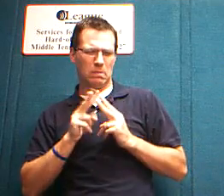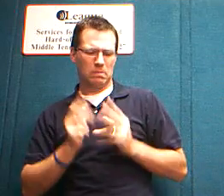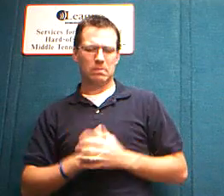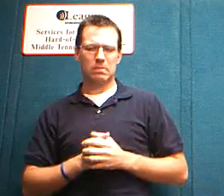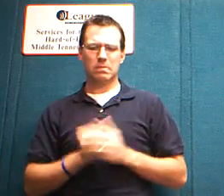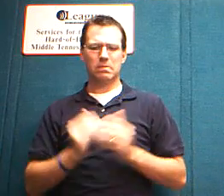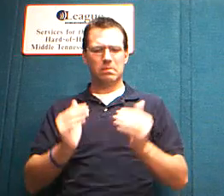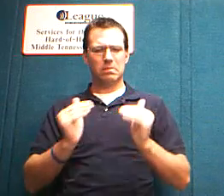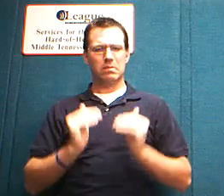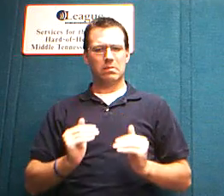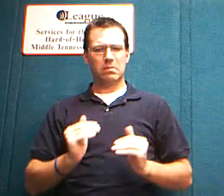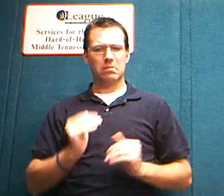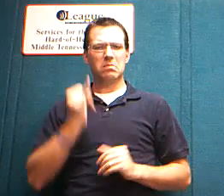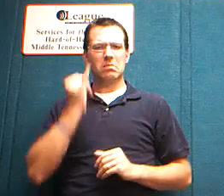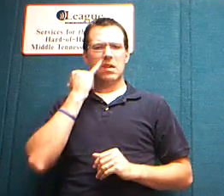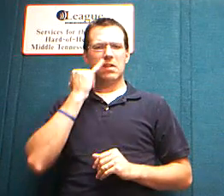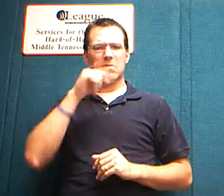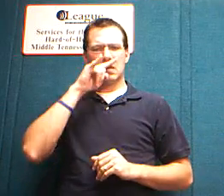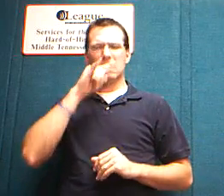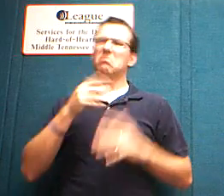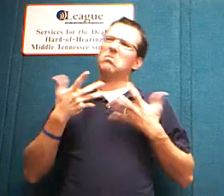not drinking enough fluids,